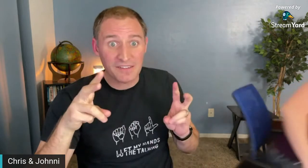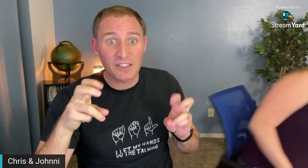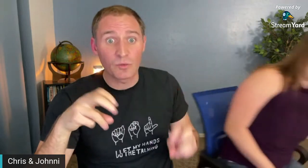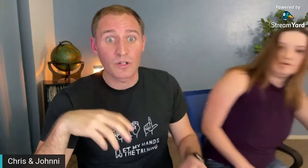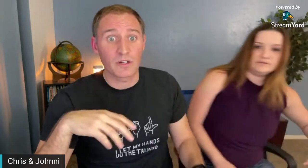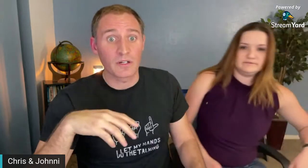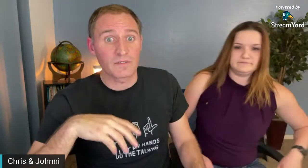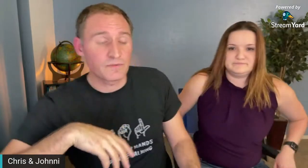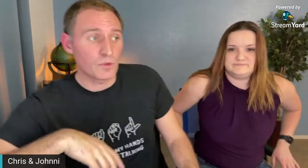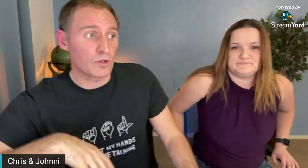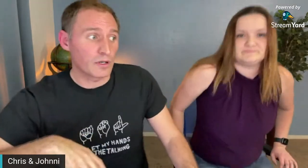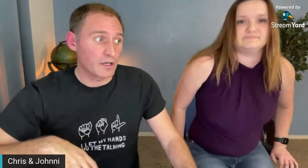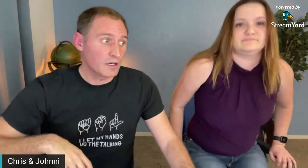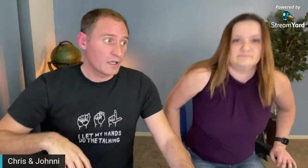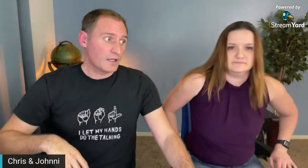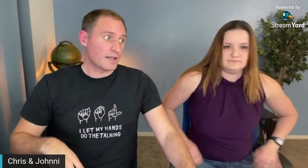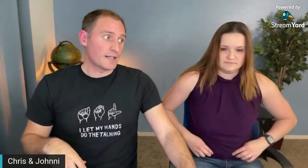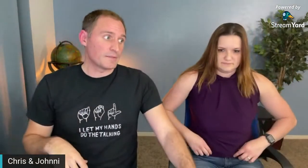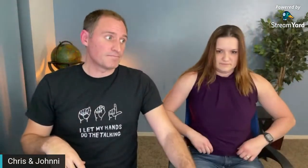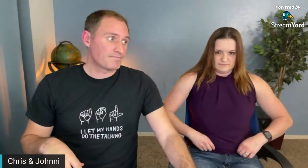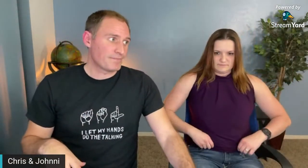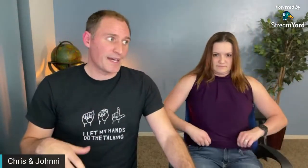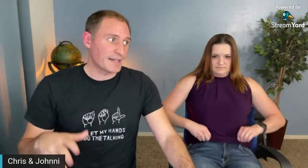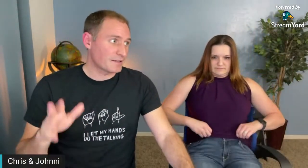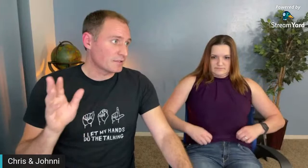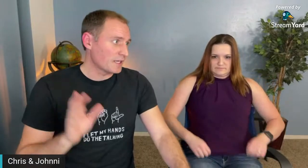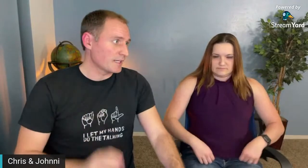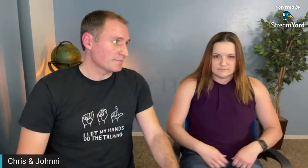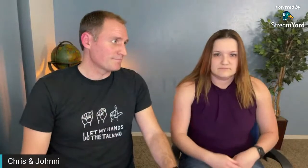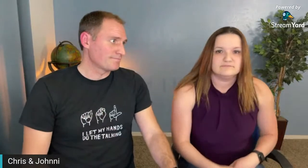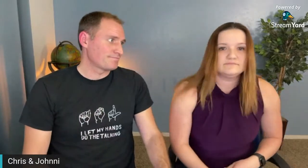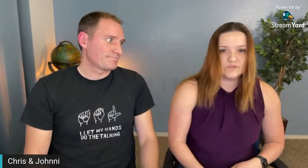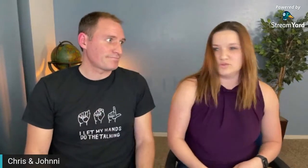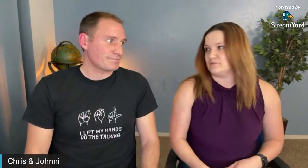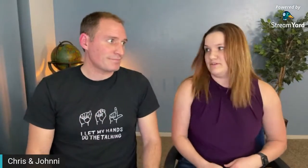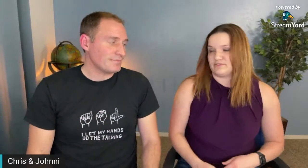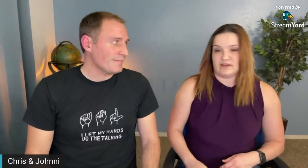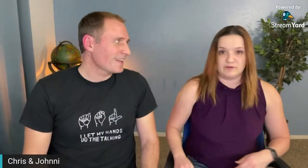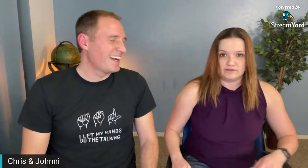fancy word for I don't know. Don't look at me for that word.